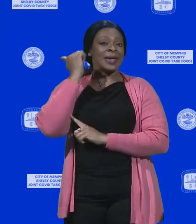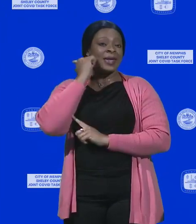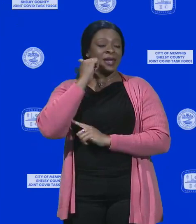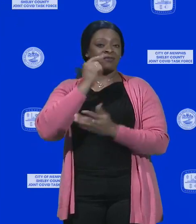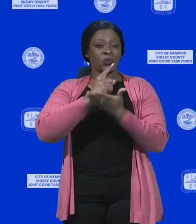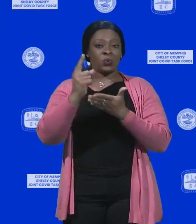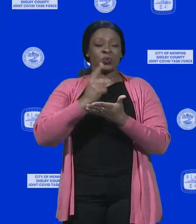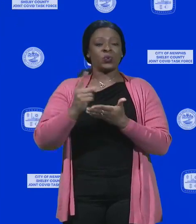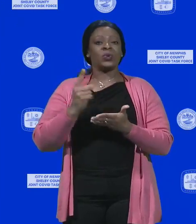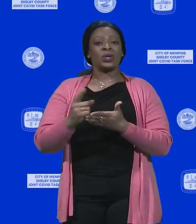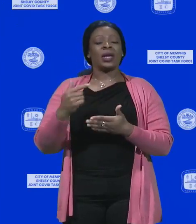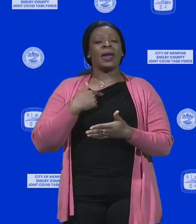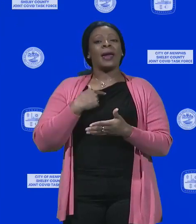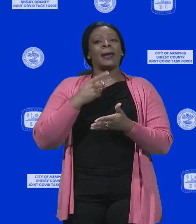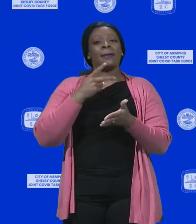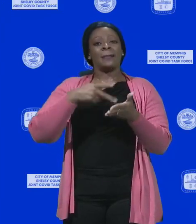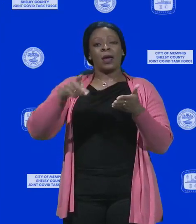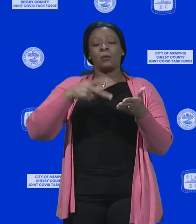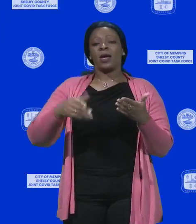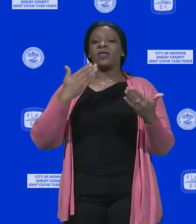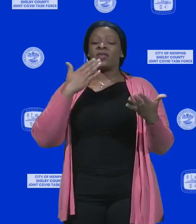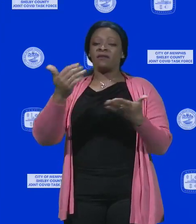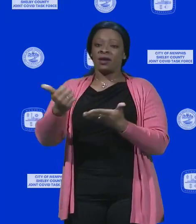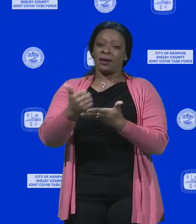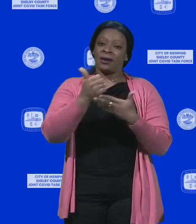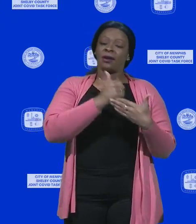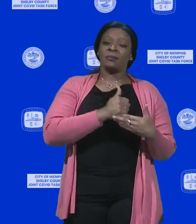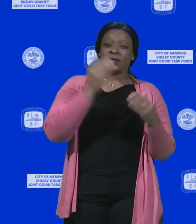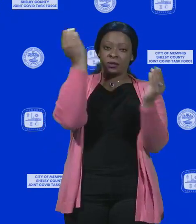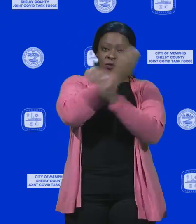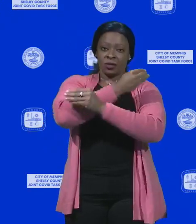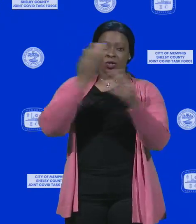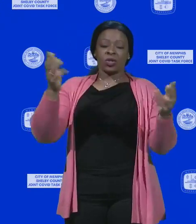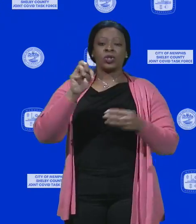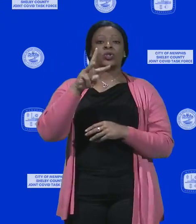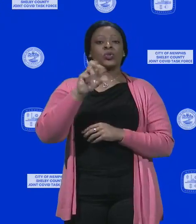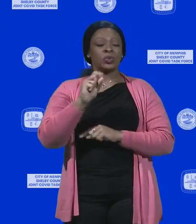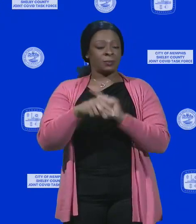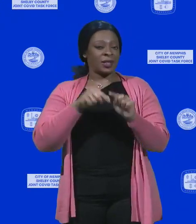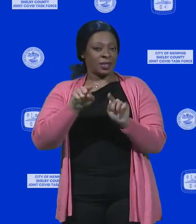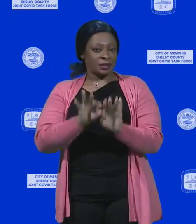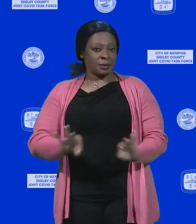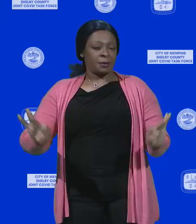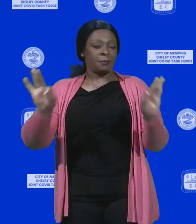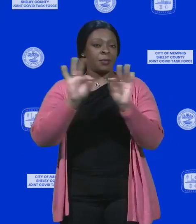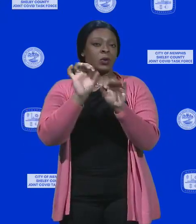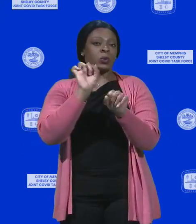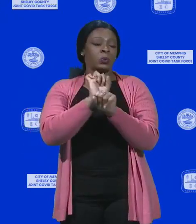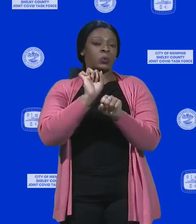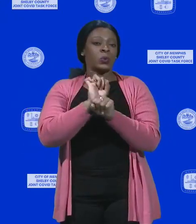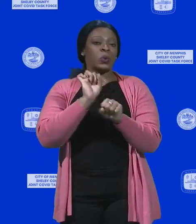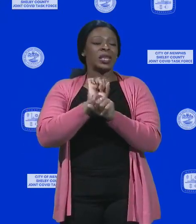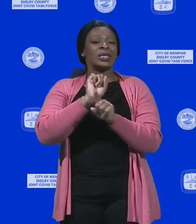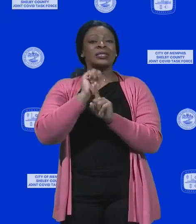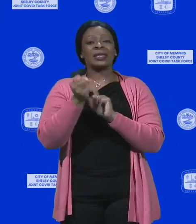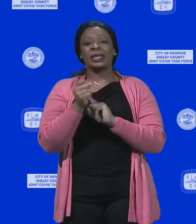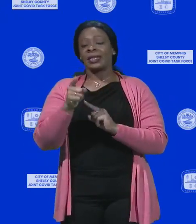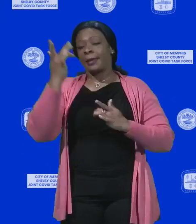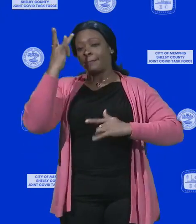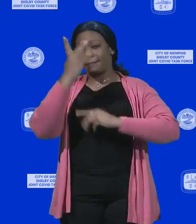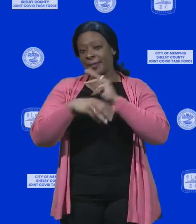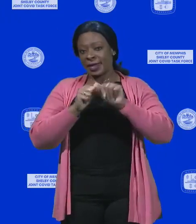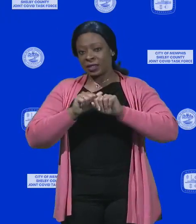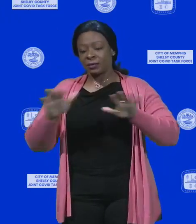week, and when we had it bi-weekly, and thank you for helping to get the word out about this important work, about the status of the pandemic. I